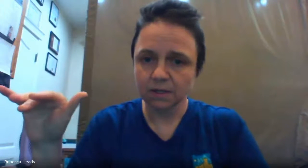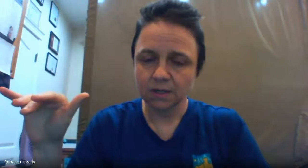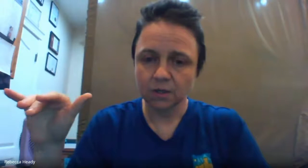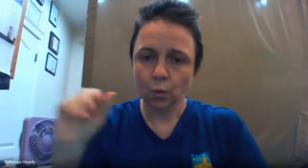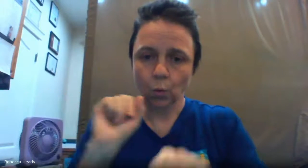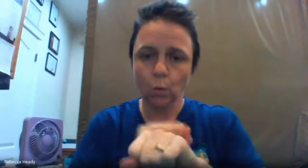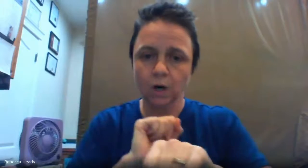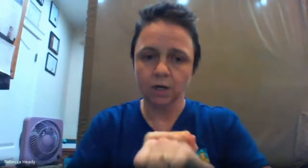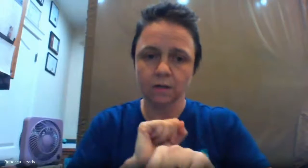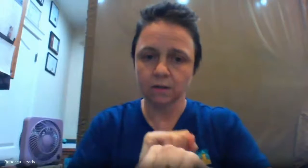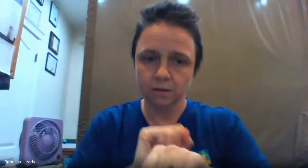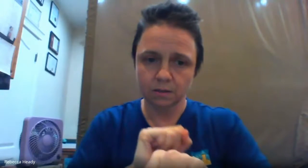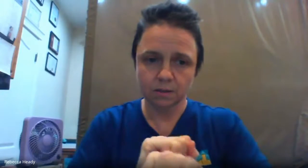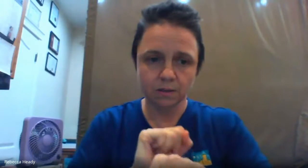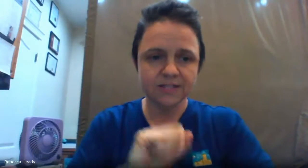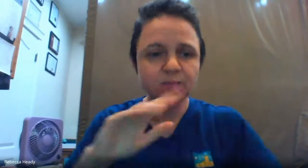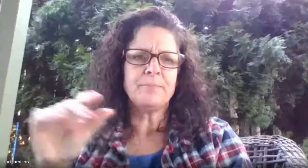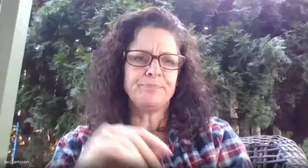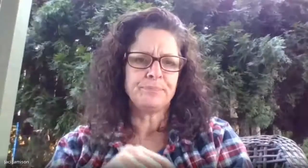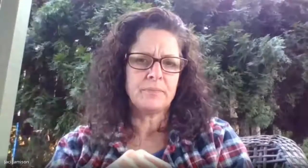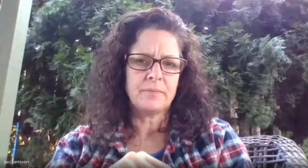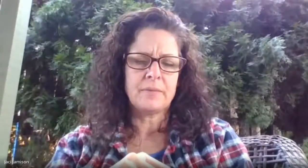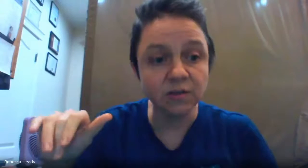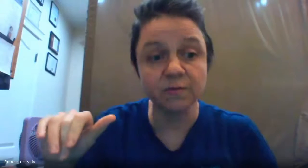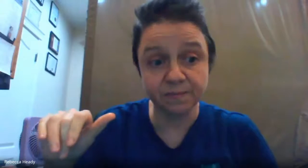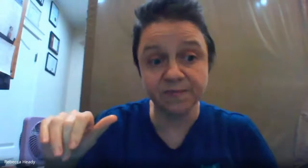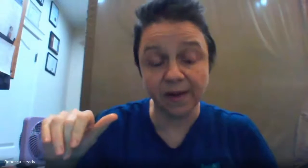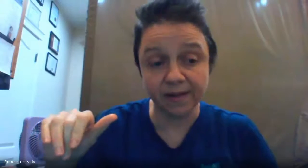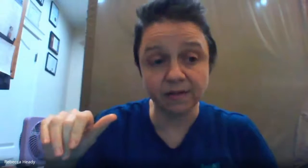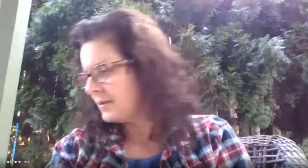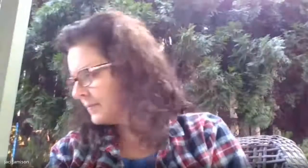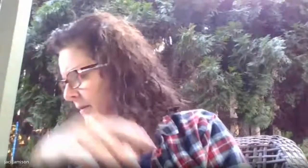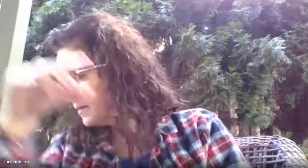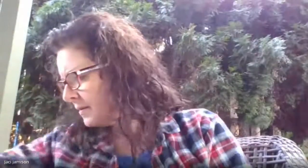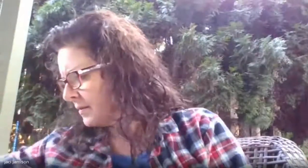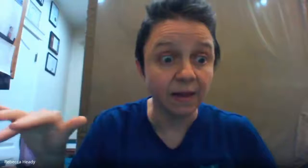What's work? This? Spell? Spell, like finger spell to spell. So if someone says spell it, like what's